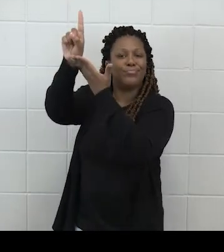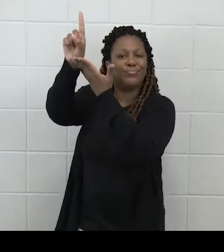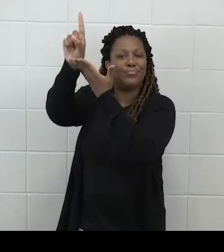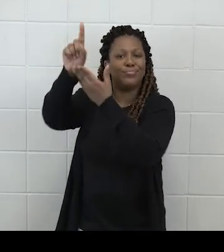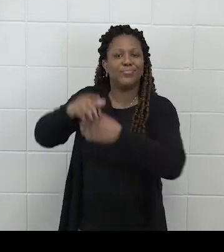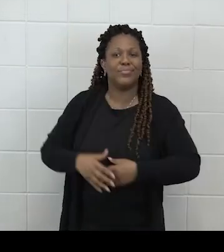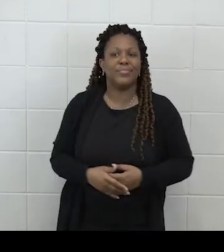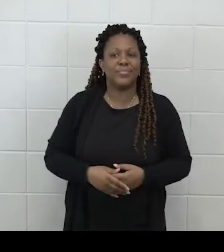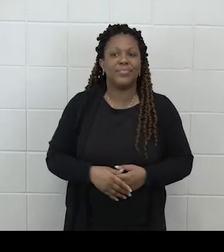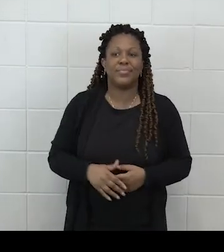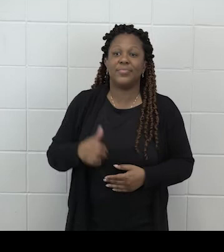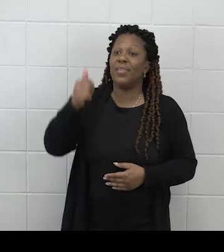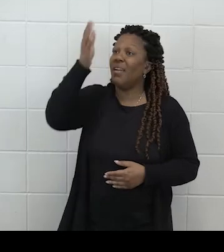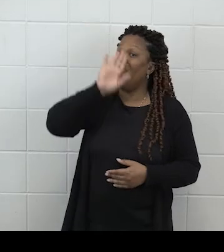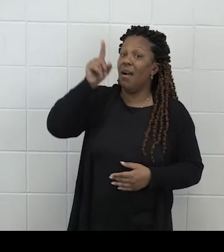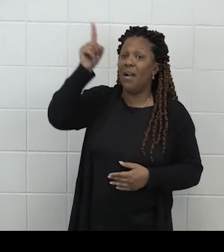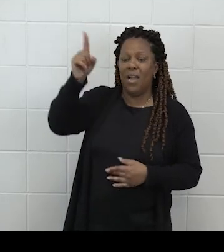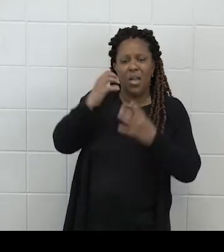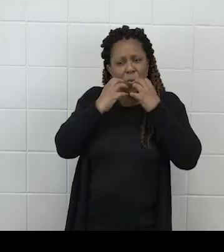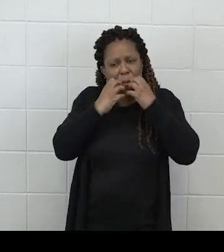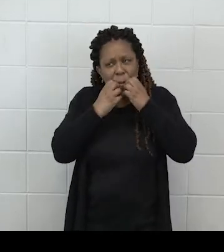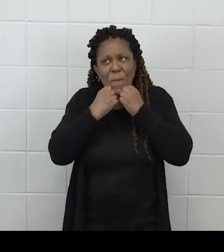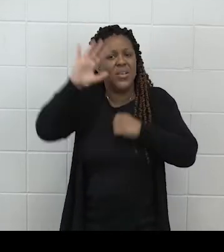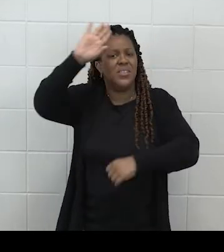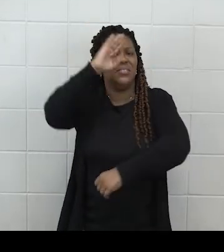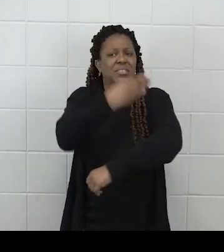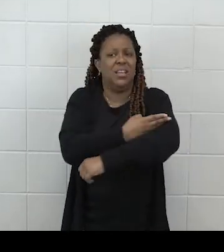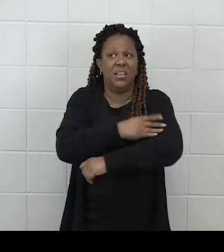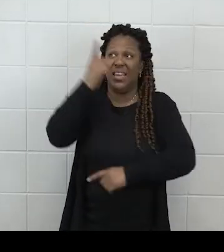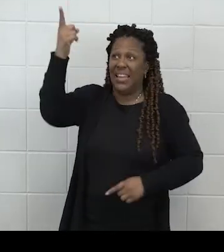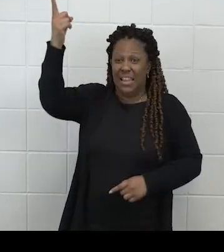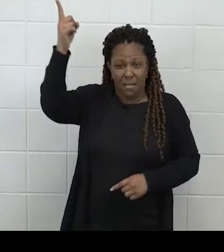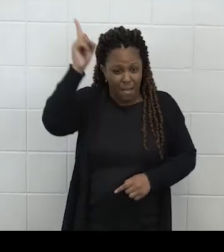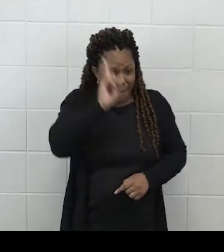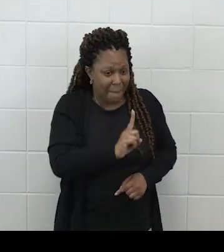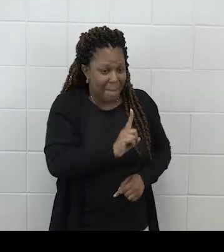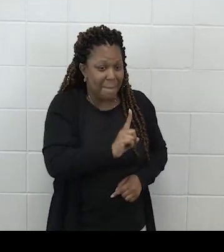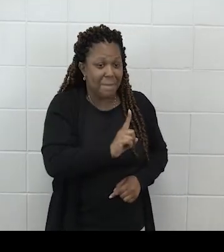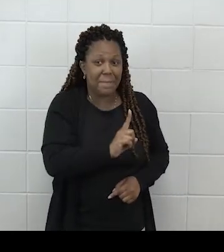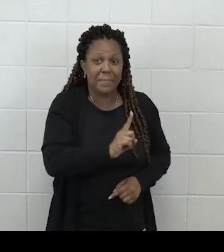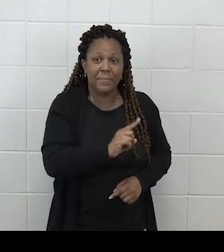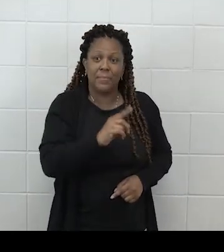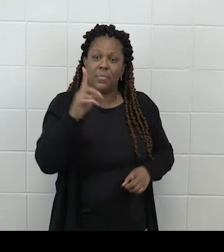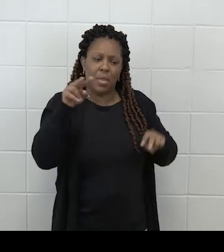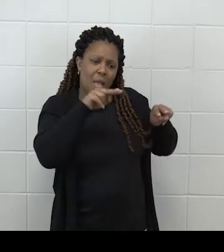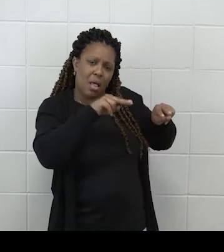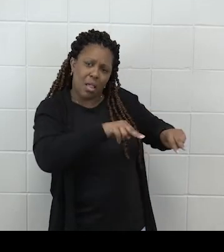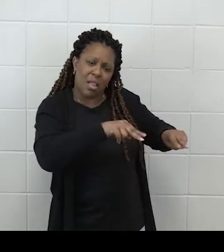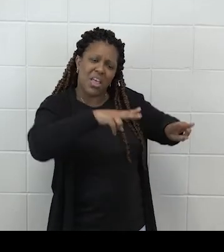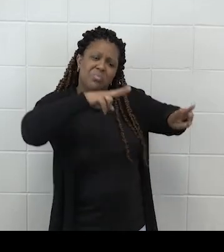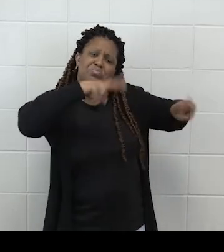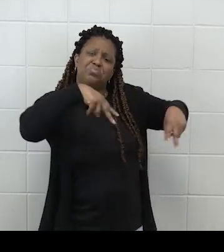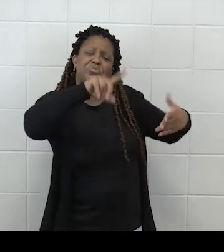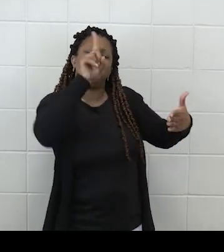not perish but have eternal life. Indeed, God did not send the Son into the world to condemn the